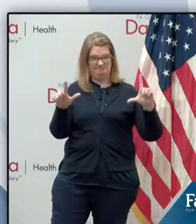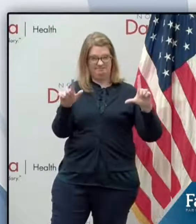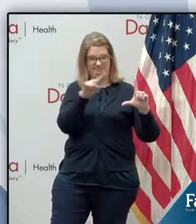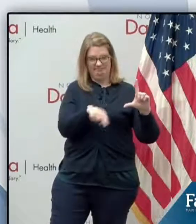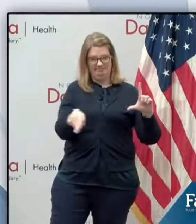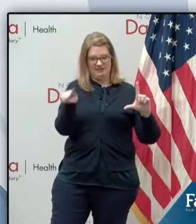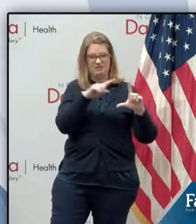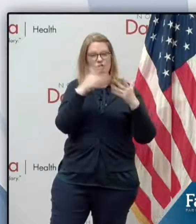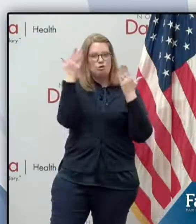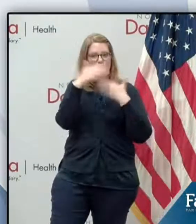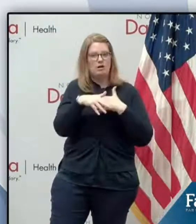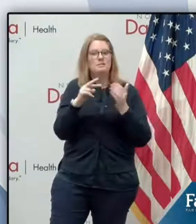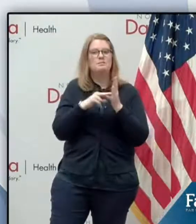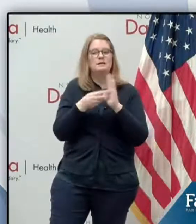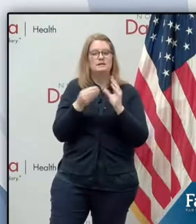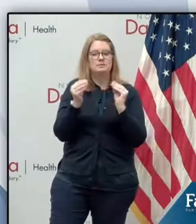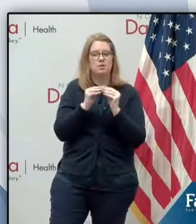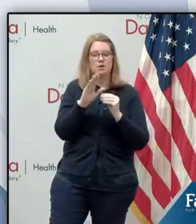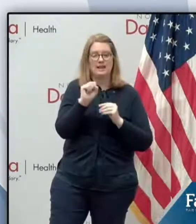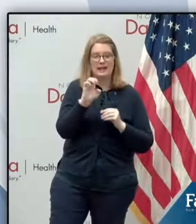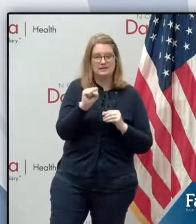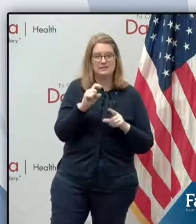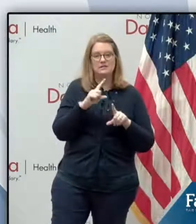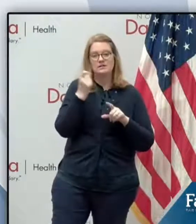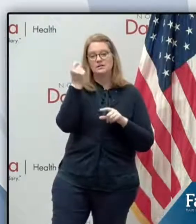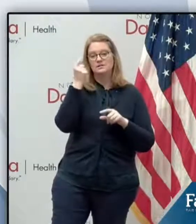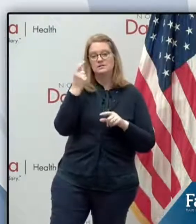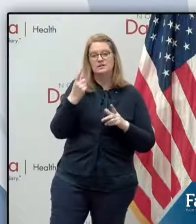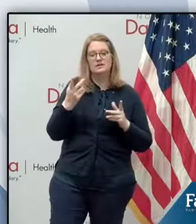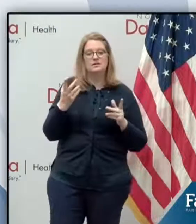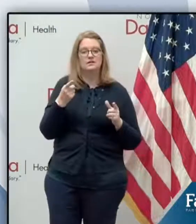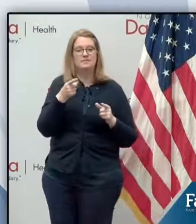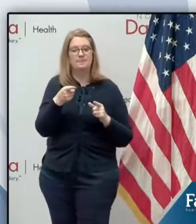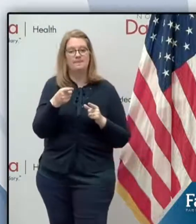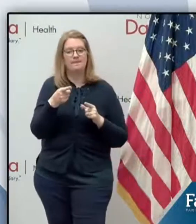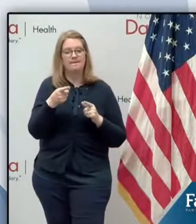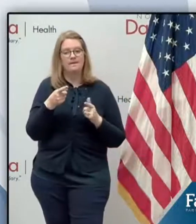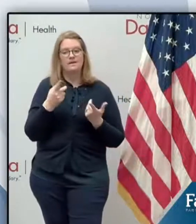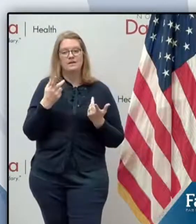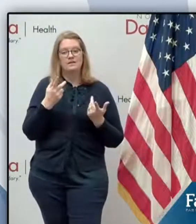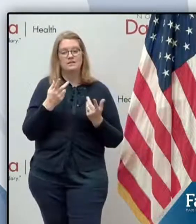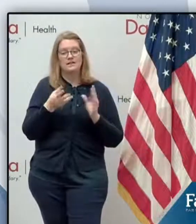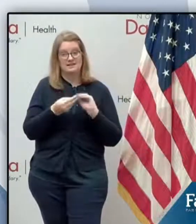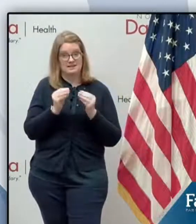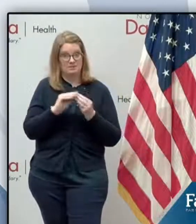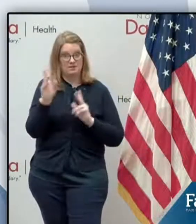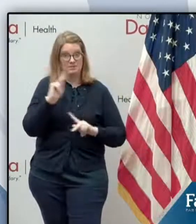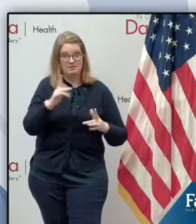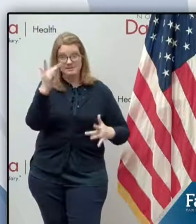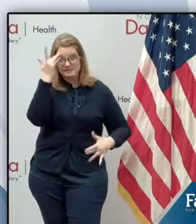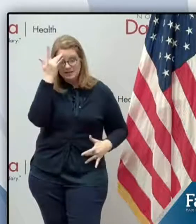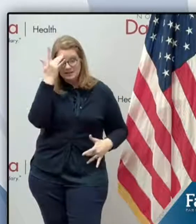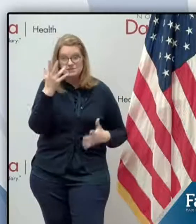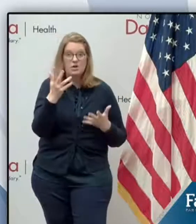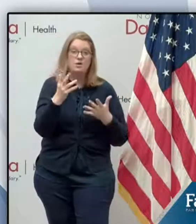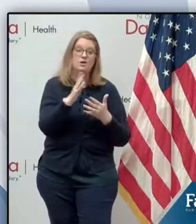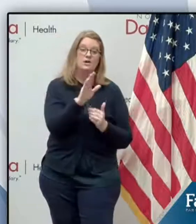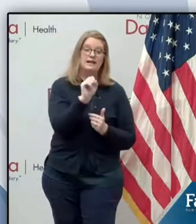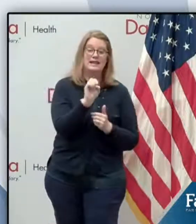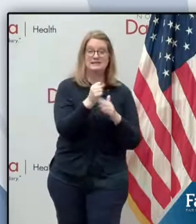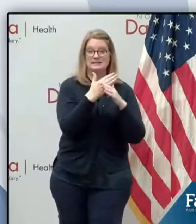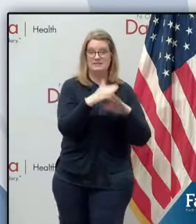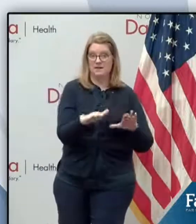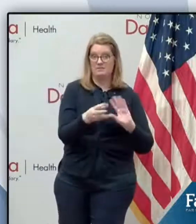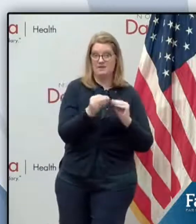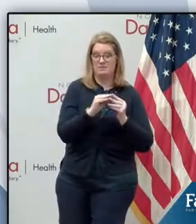cases that you have. But if we flip to the active case rates, which is again dividing cases by population. We